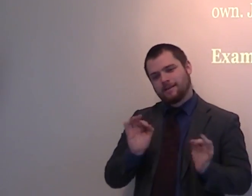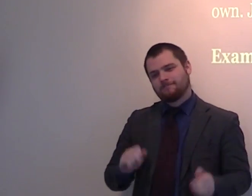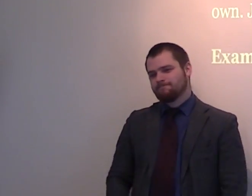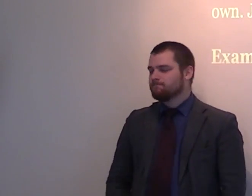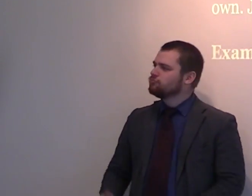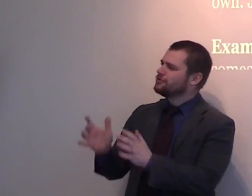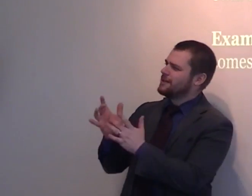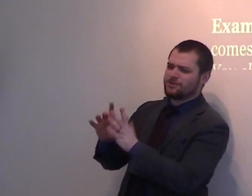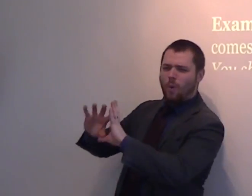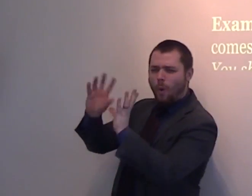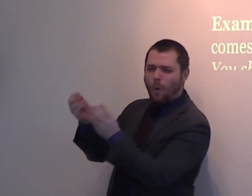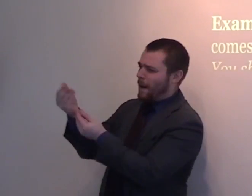Jesus gives me everything.